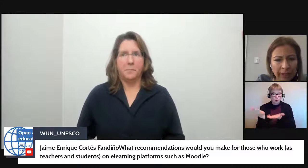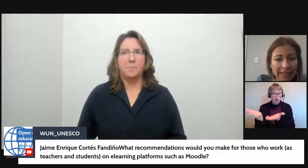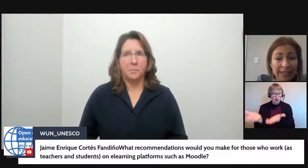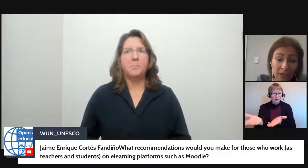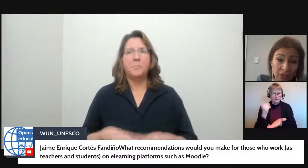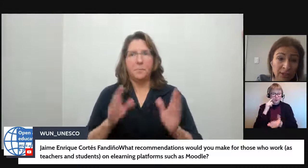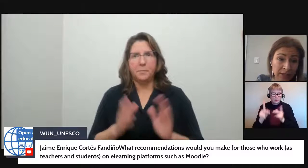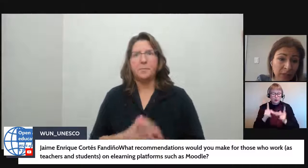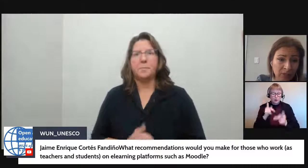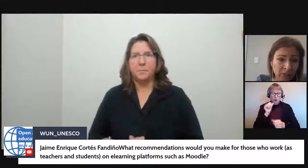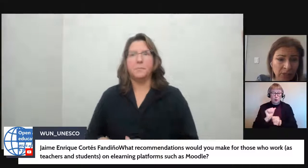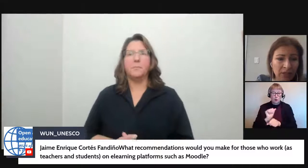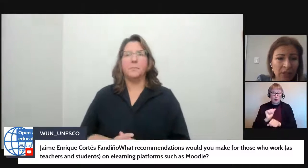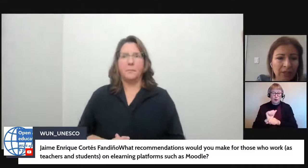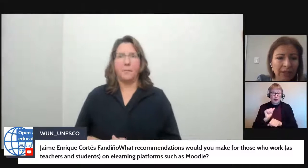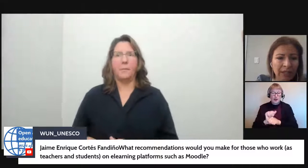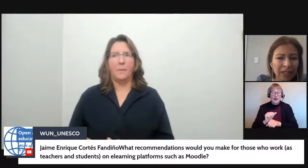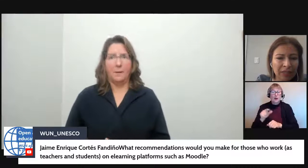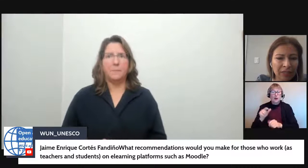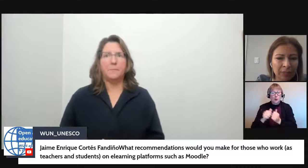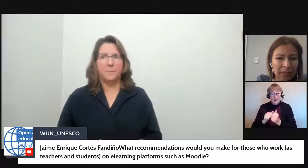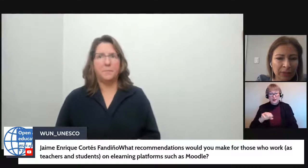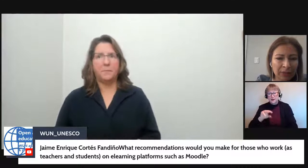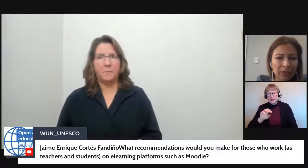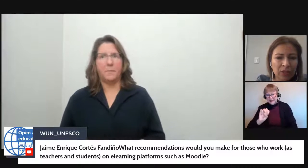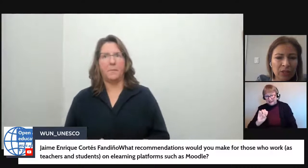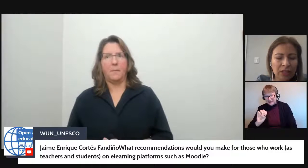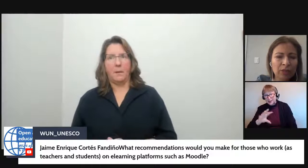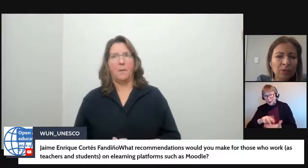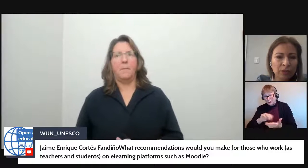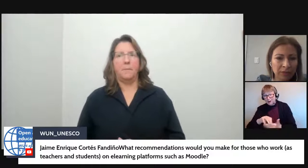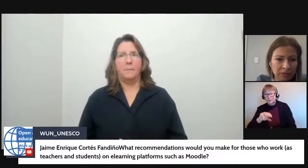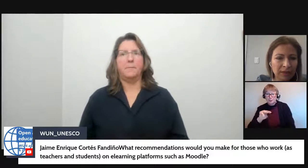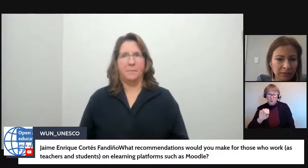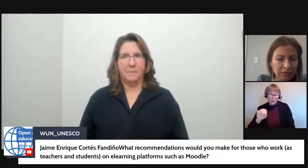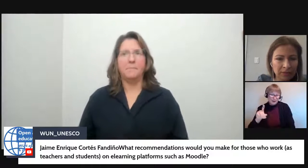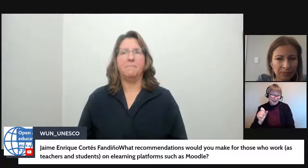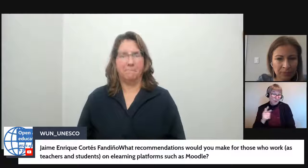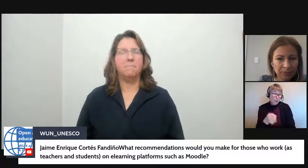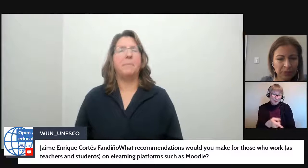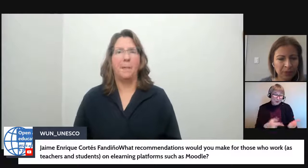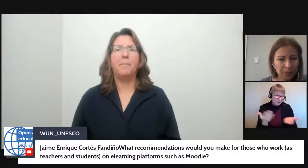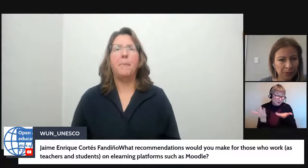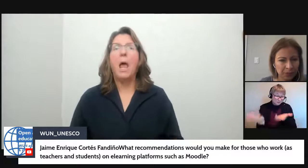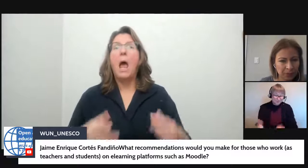who work as teachers and students on e-learning platforms such as Moodle?